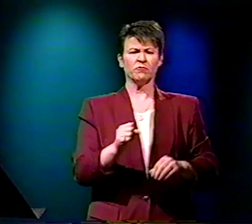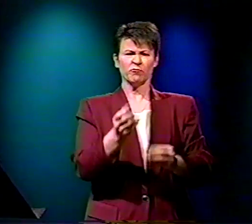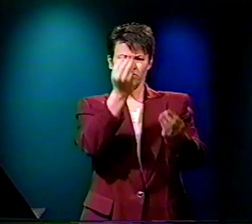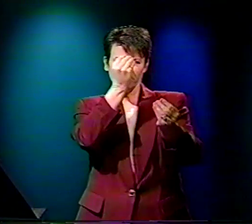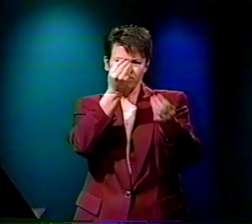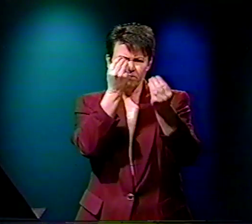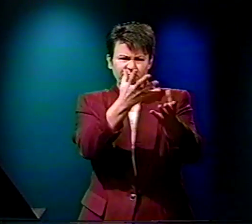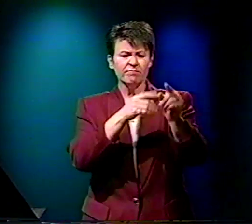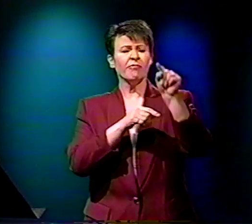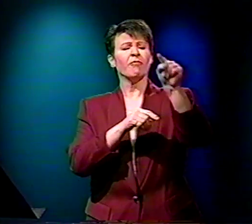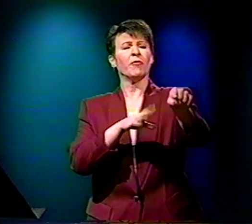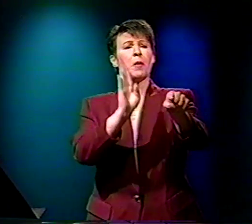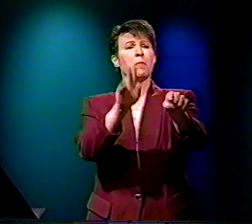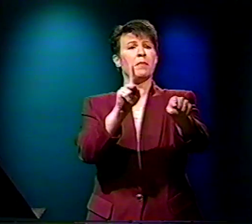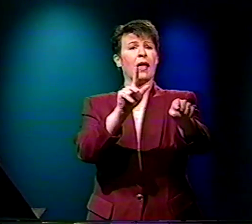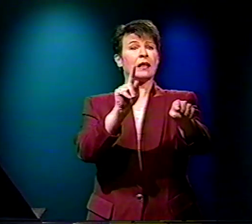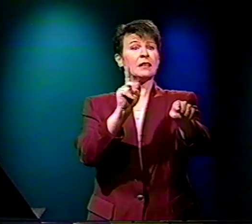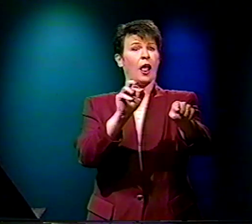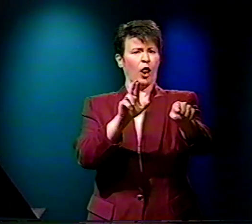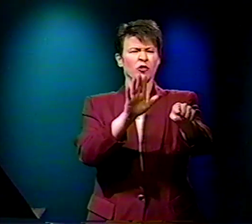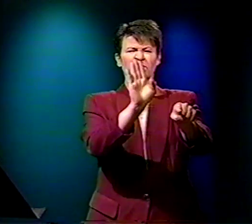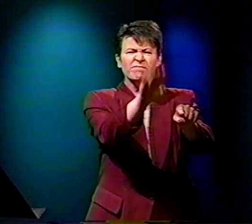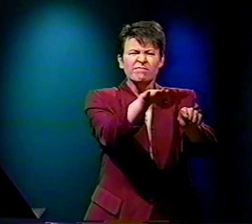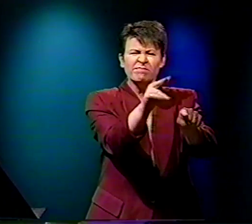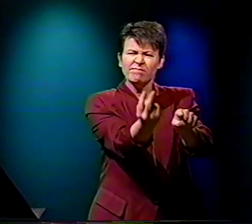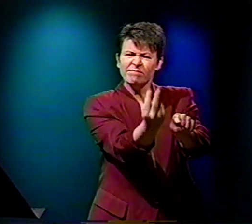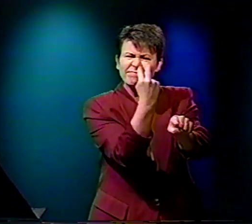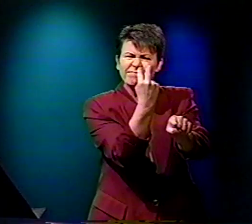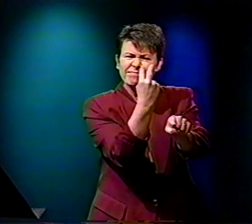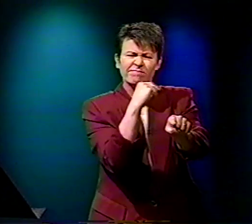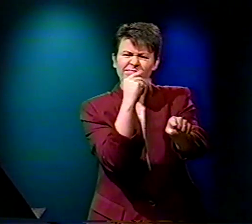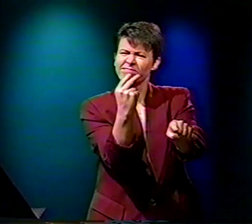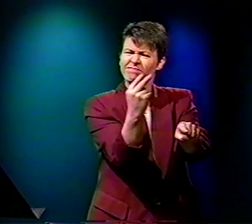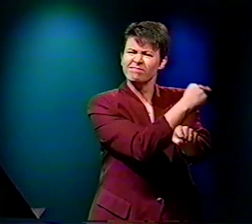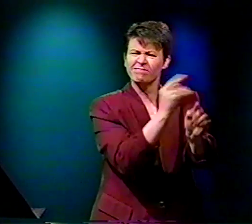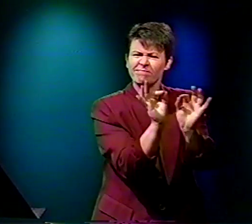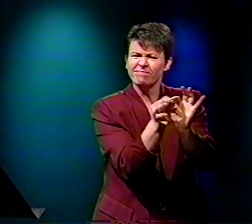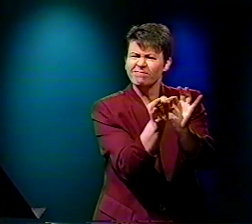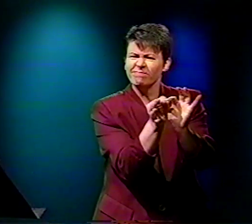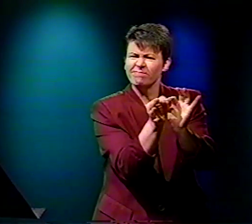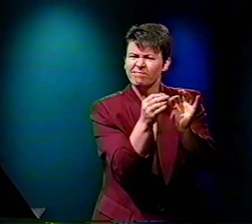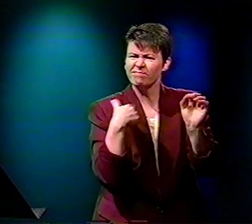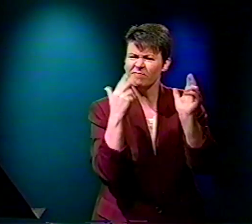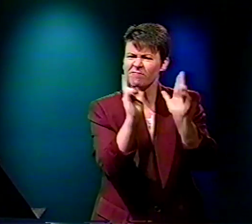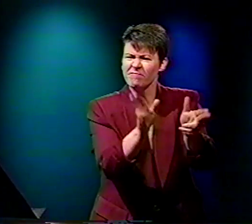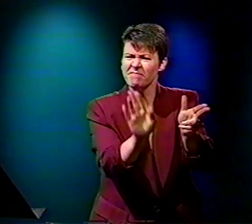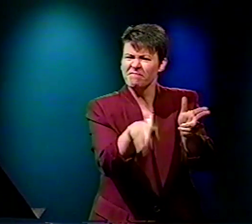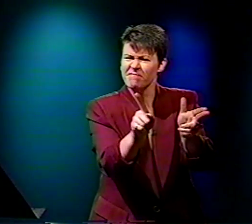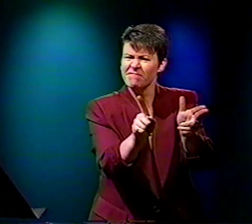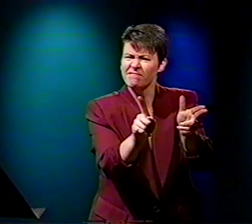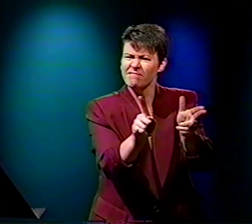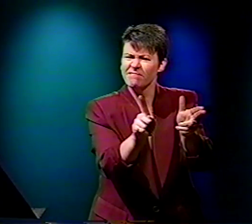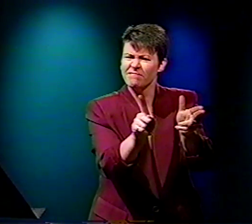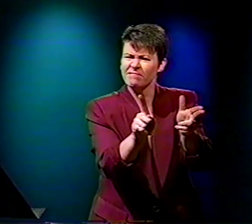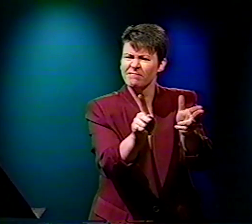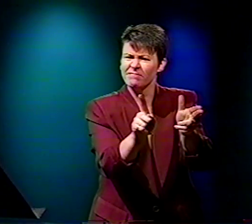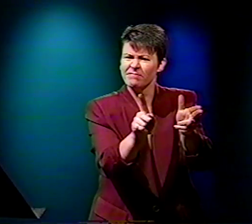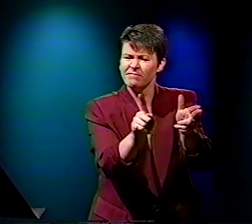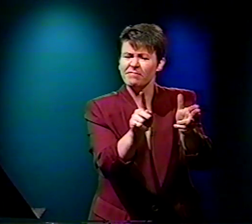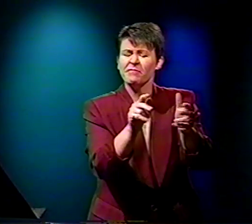me the right for direct communication. Now the bank teller, he says, look at me, don't look at the interpreter, I'm here to rob your